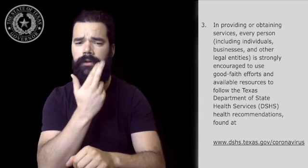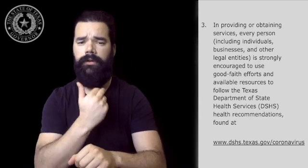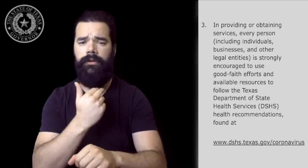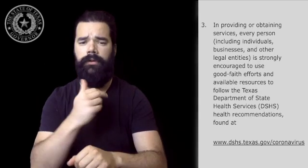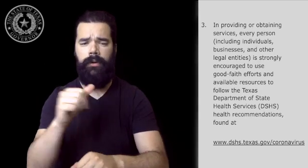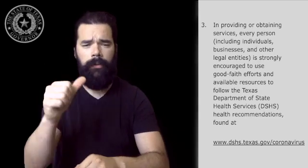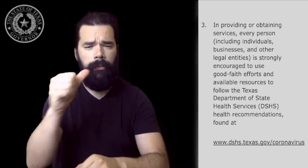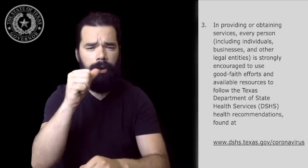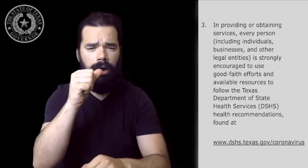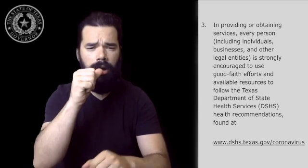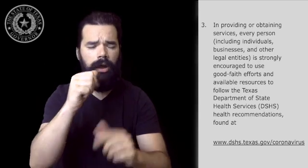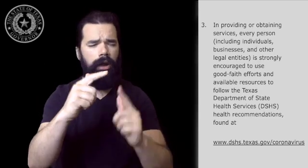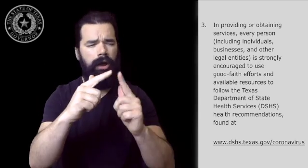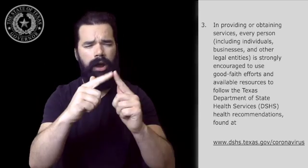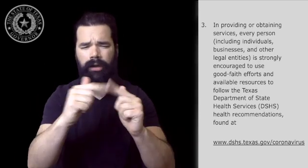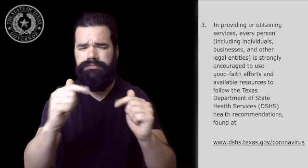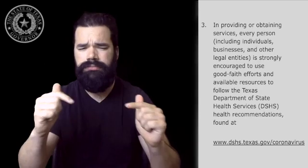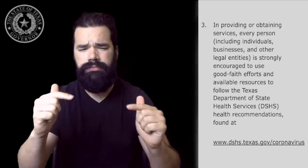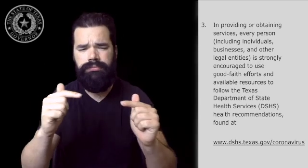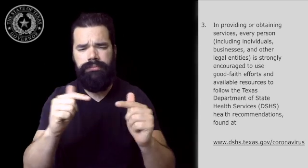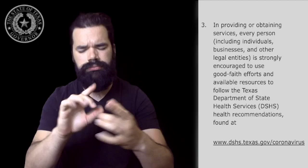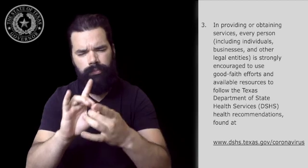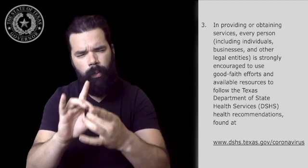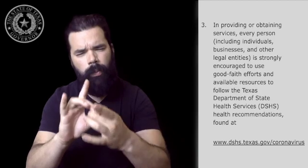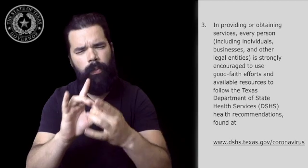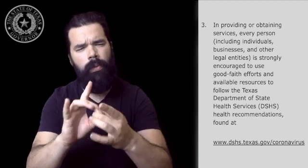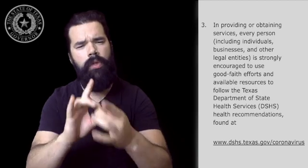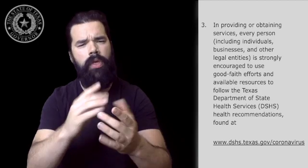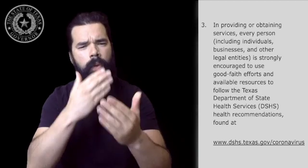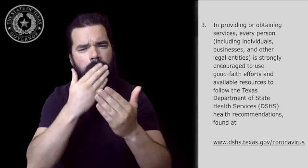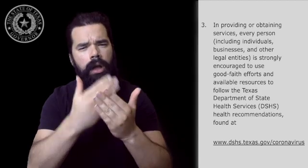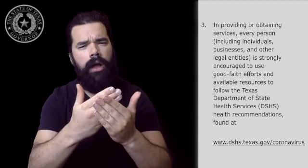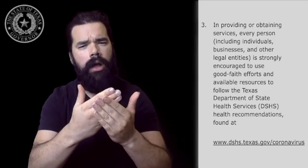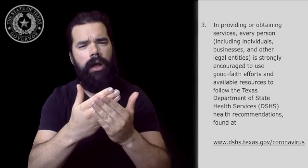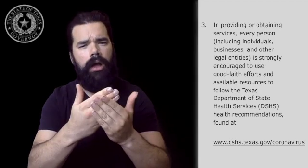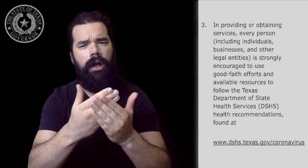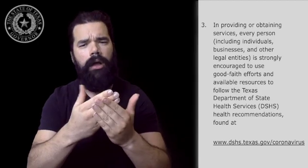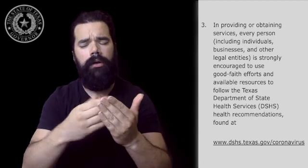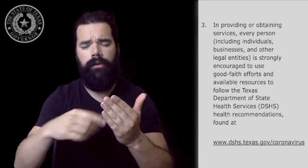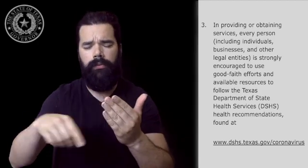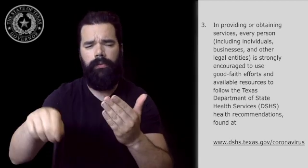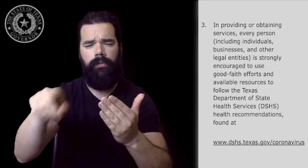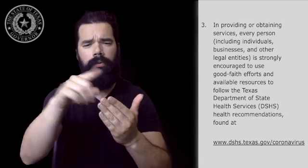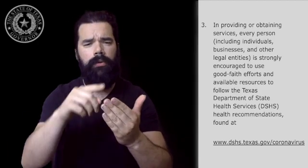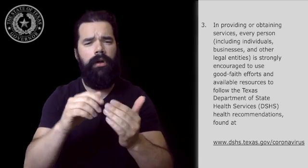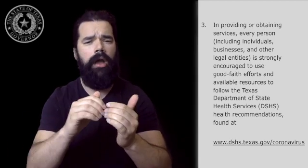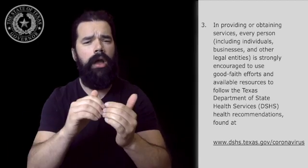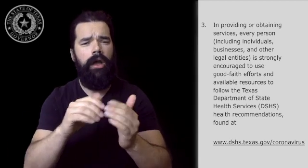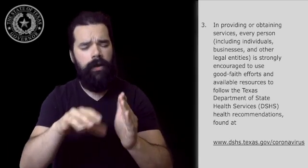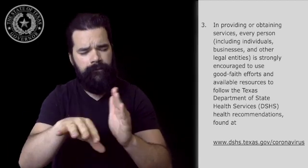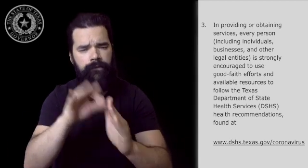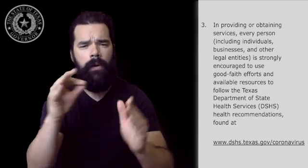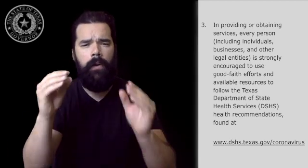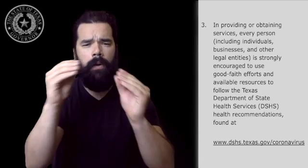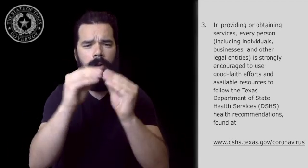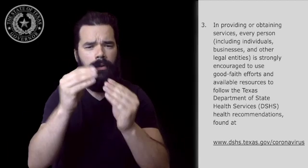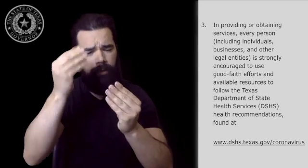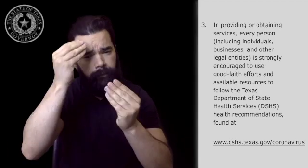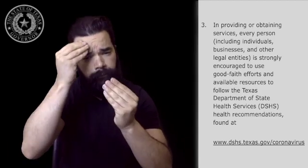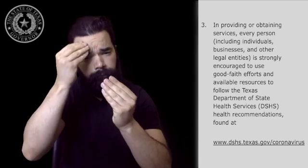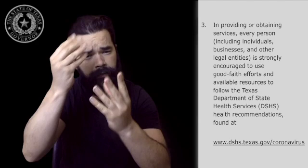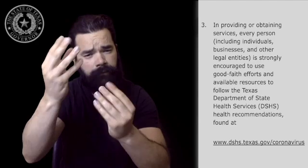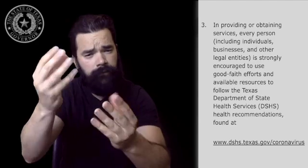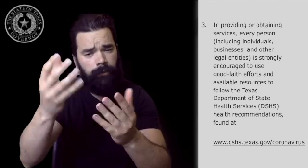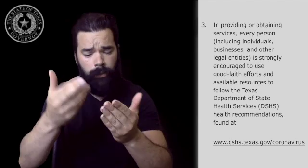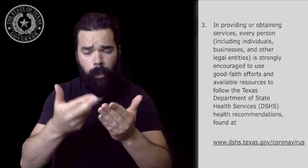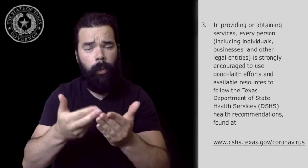legal entities, is strongly encouraged to use good faith efforts and available resources to follow